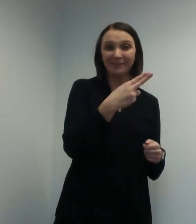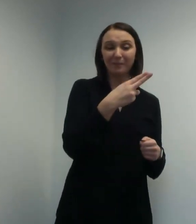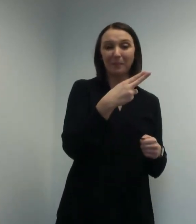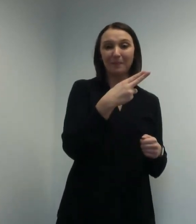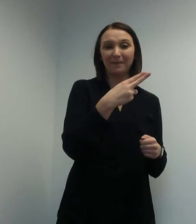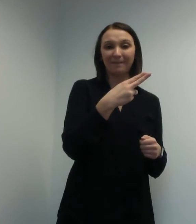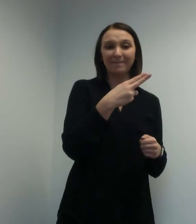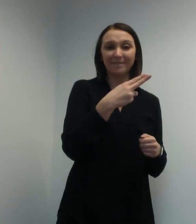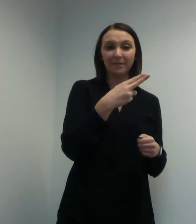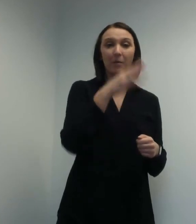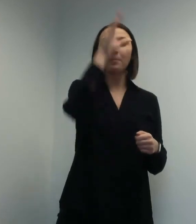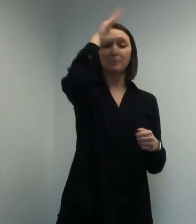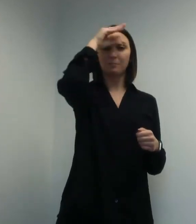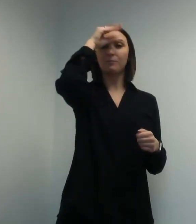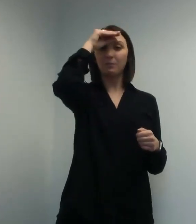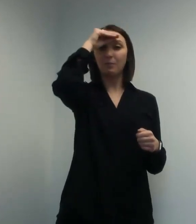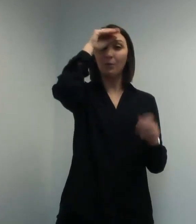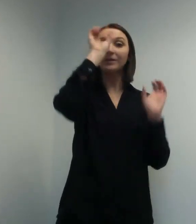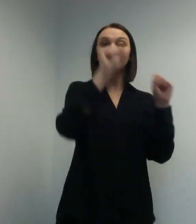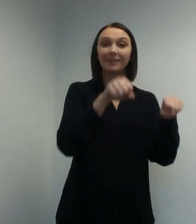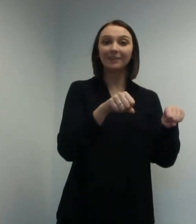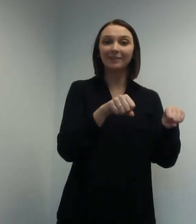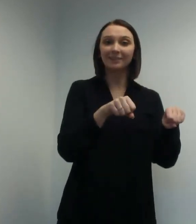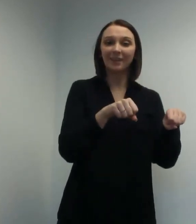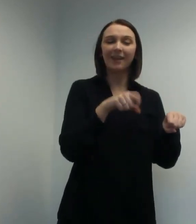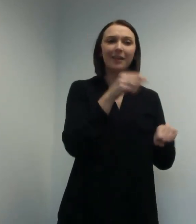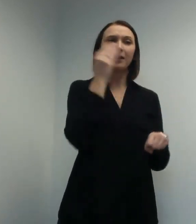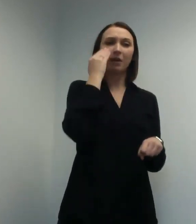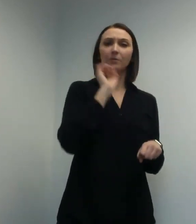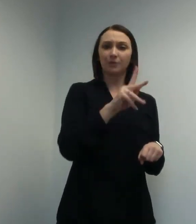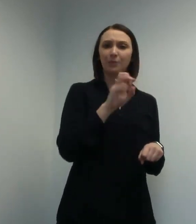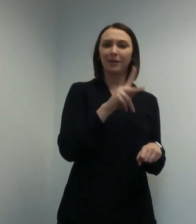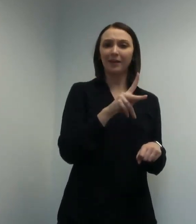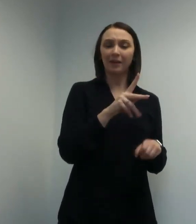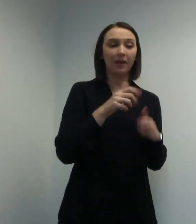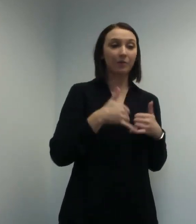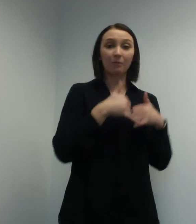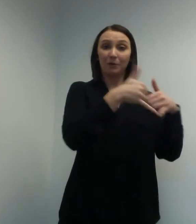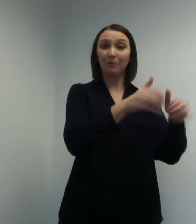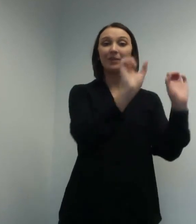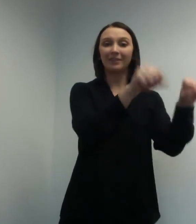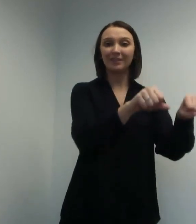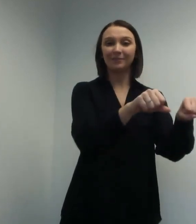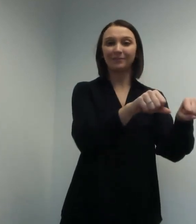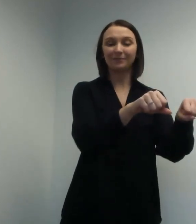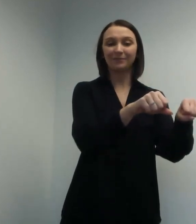take risk after risk. They're rewarded for it. It's often said in Silicon Valley, no one even